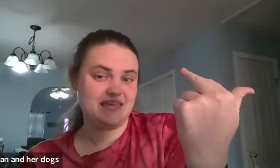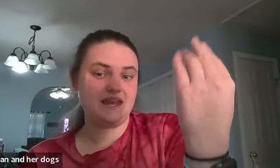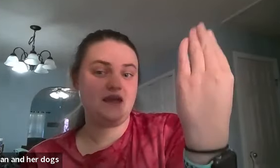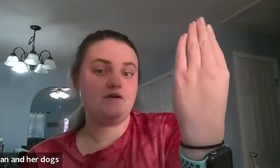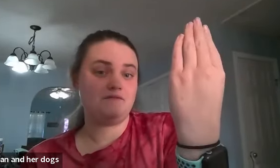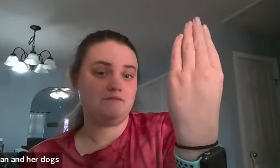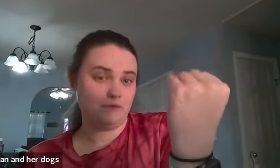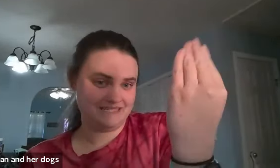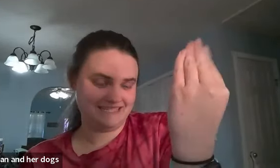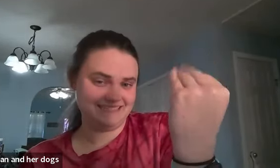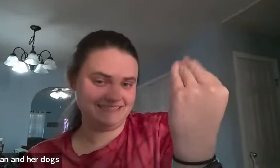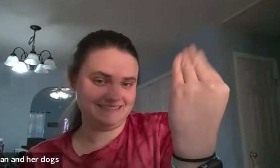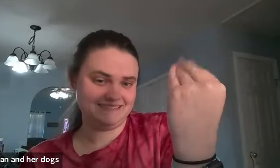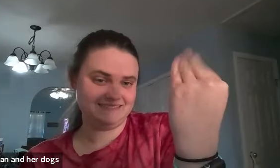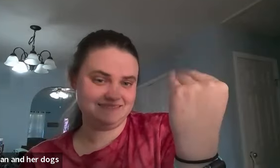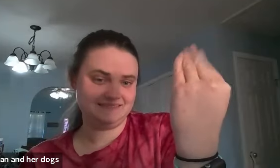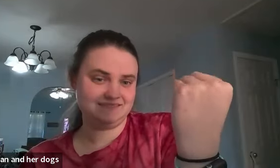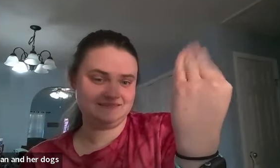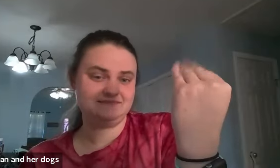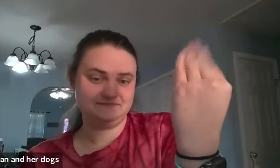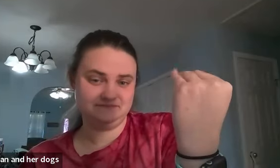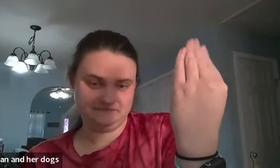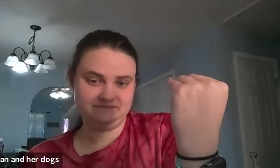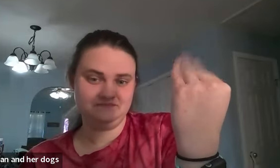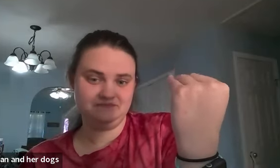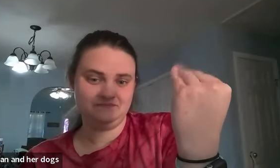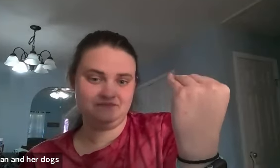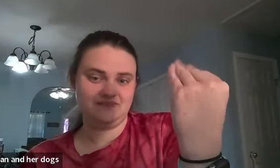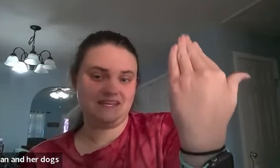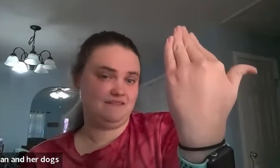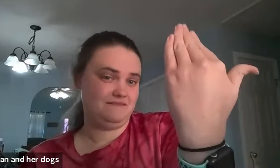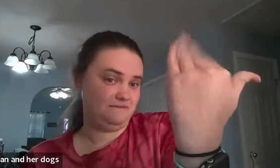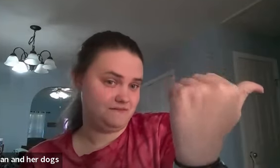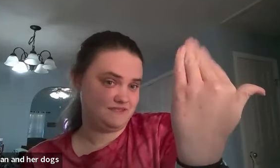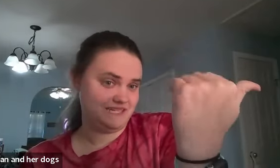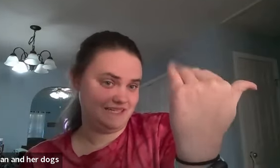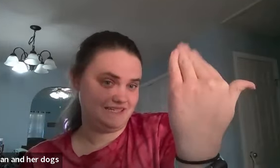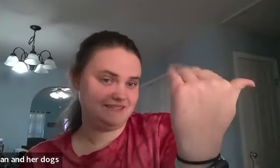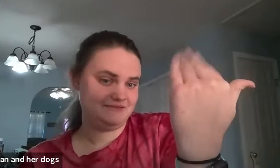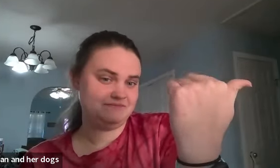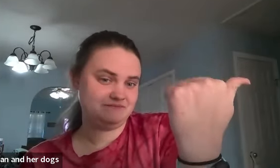Then 14. Mm-hmm. Then 15.